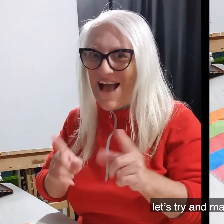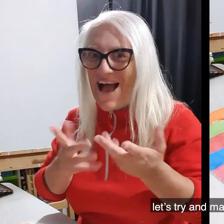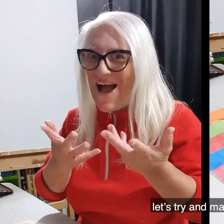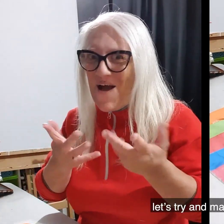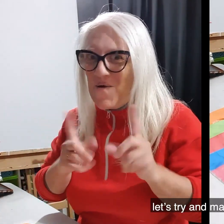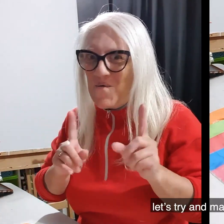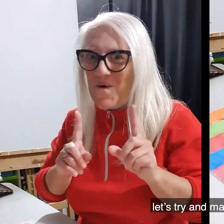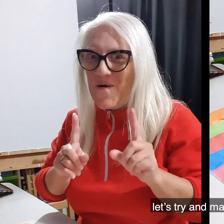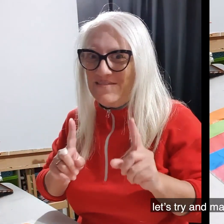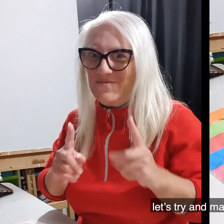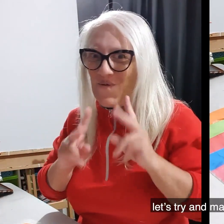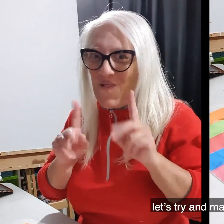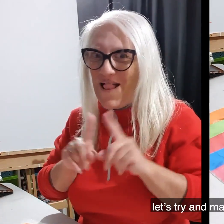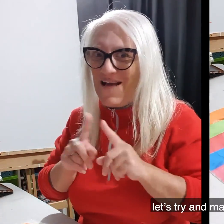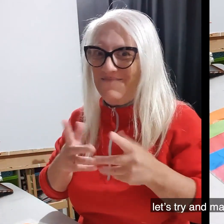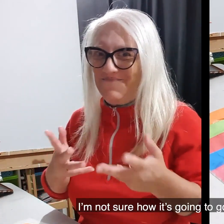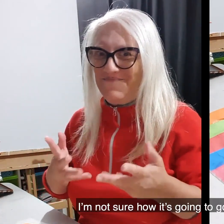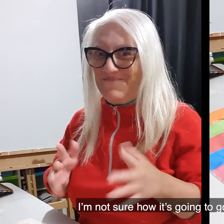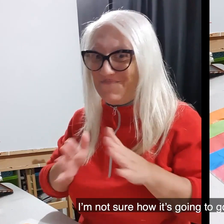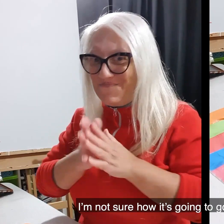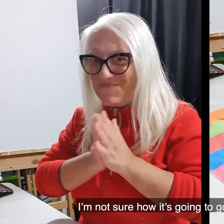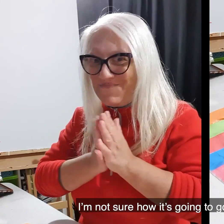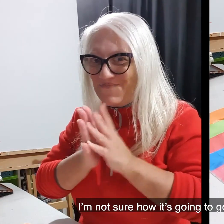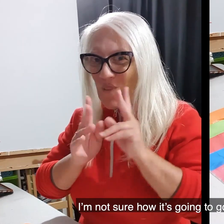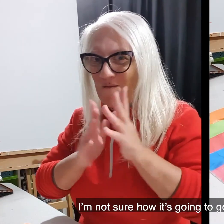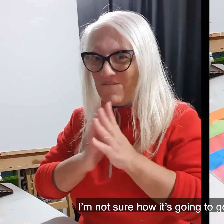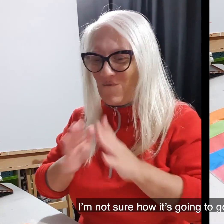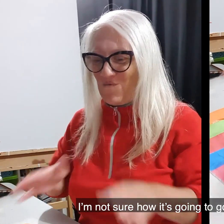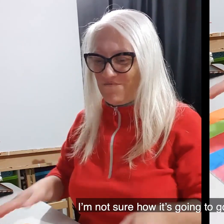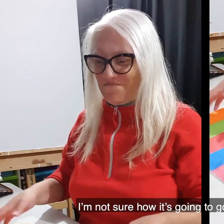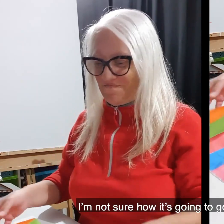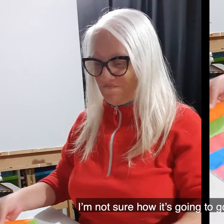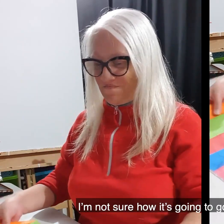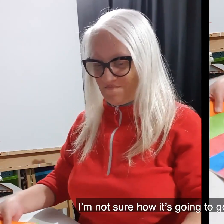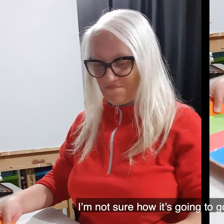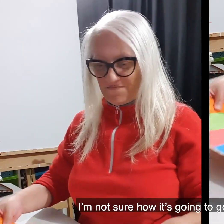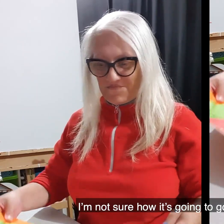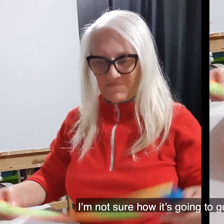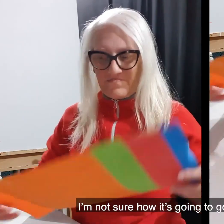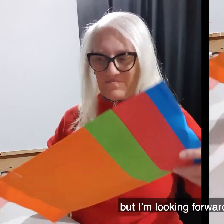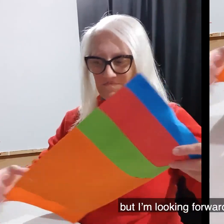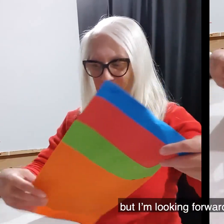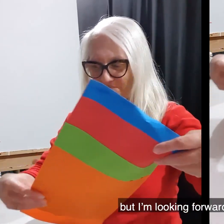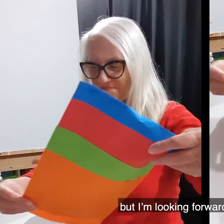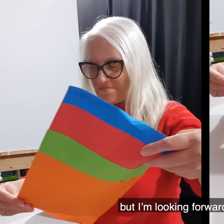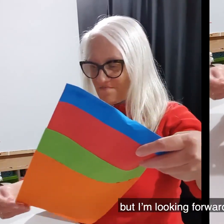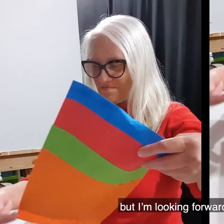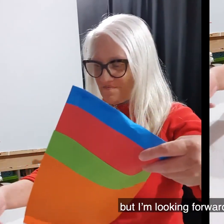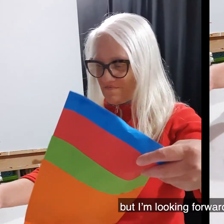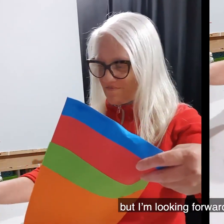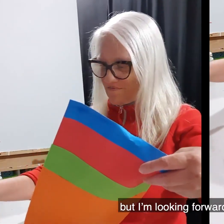Let's try and make that. I'm not sure how it's going to go or what it will look like, but I'm looking forward to finding out.